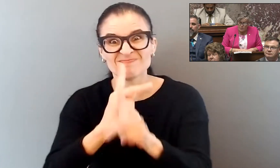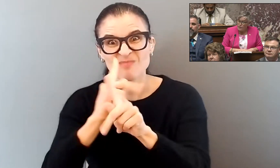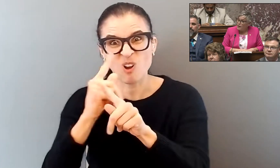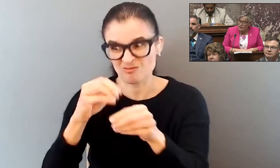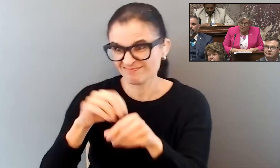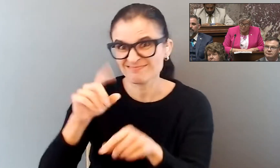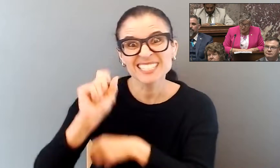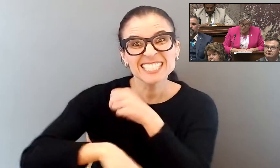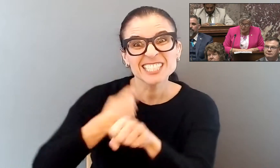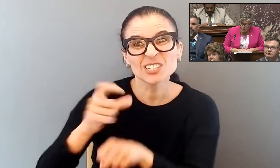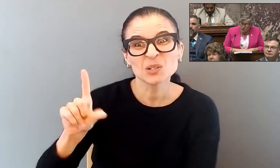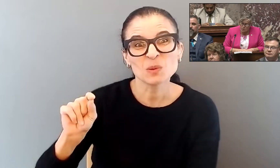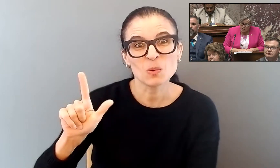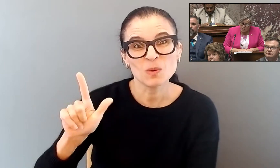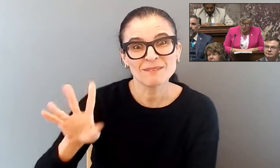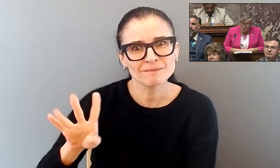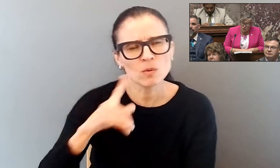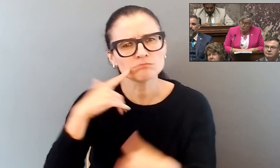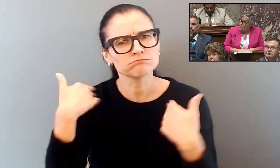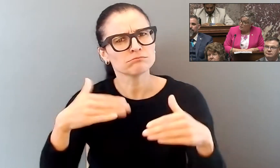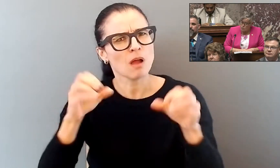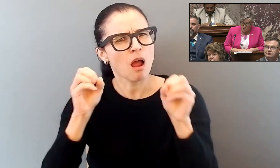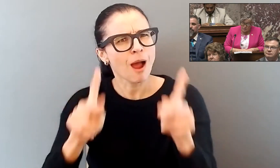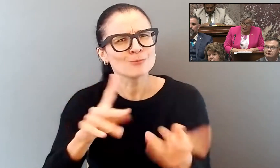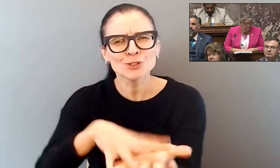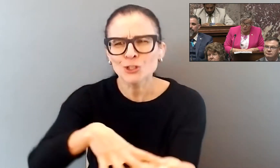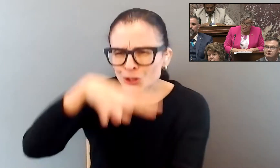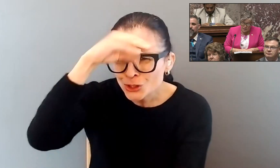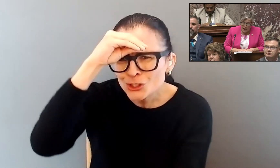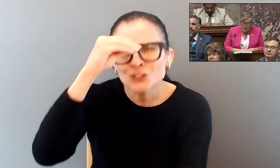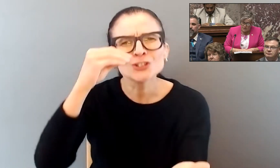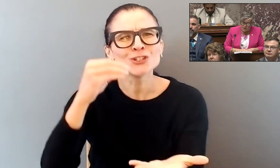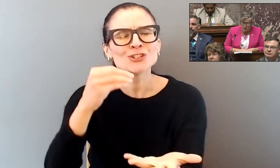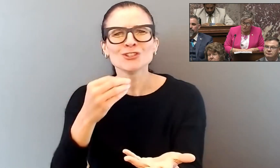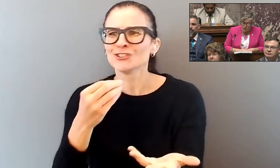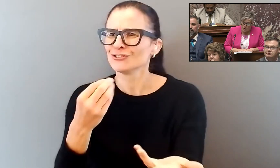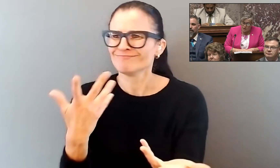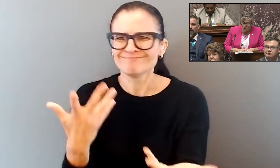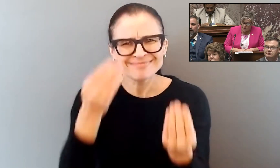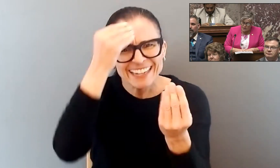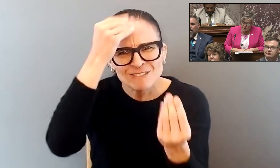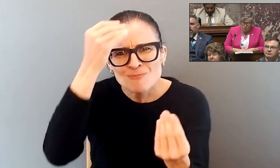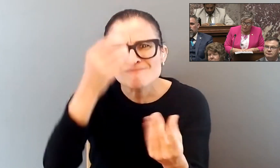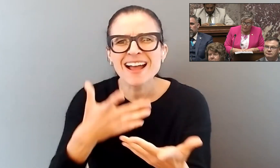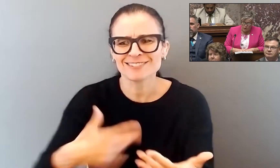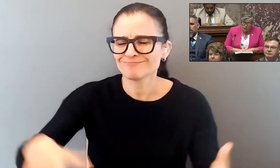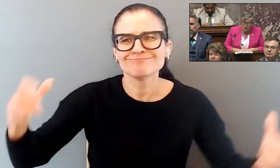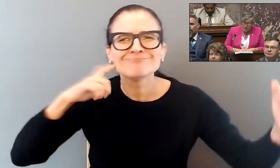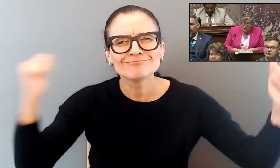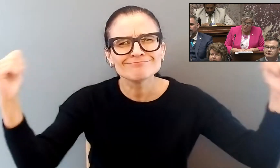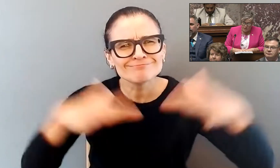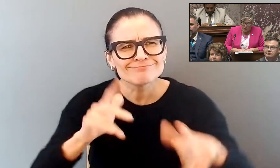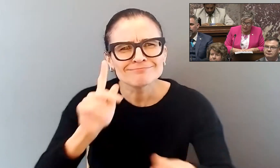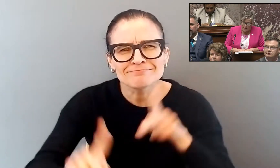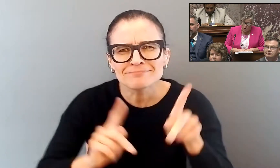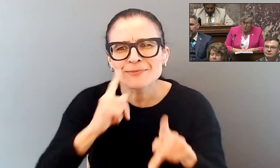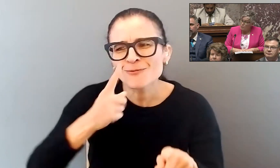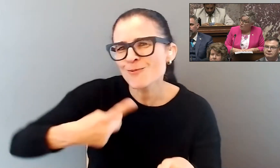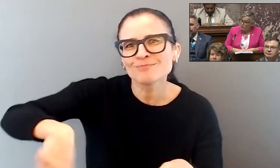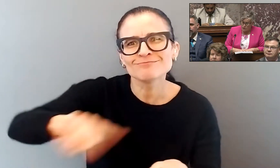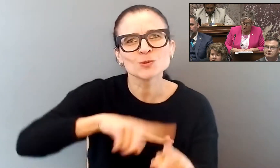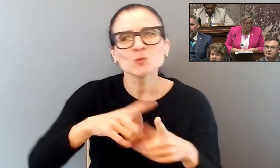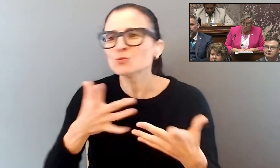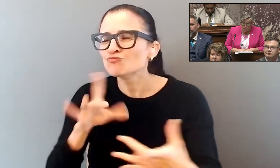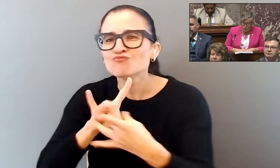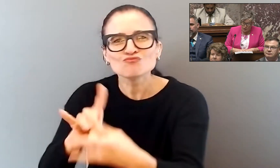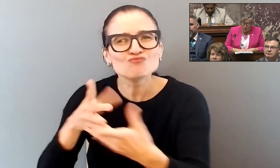place, providing space for community members to engage with their neighbours, access the internet, find support for career development, and help